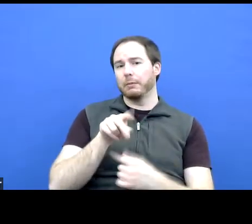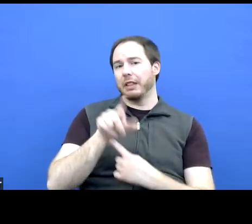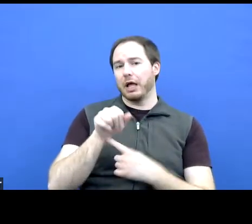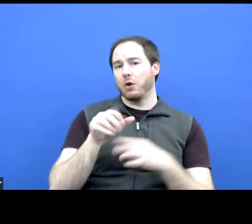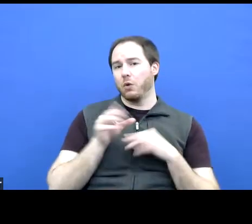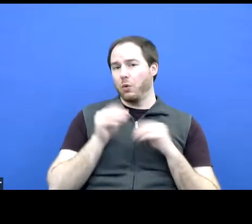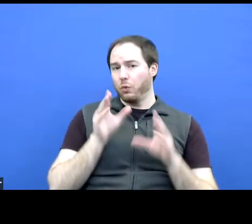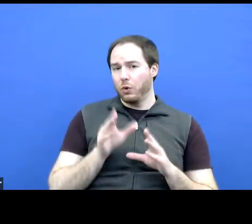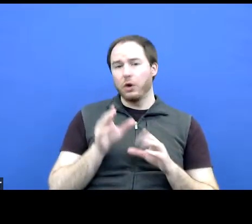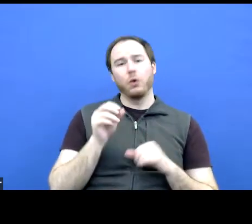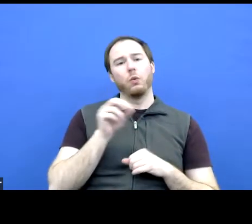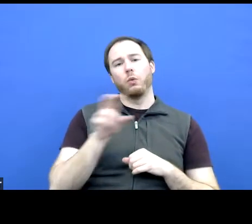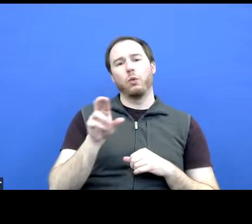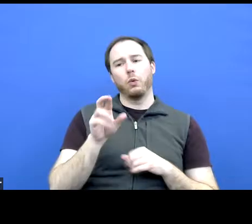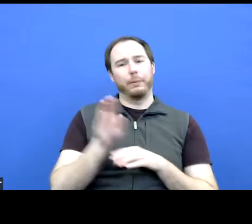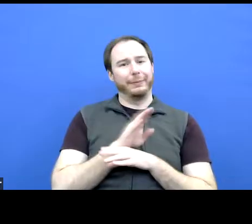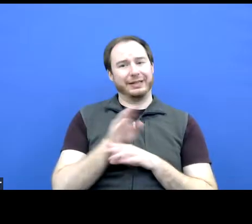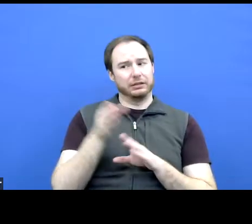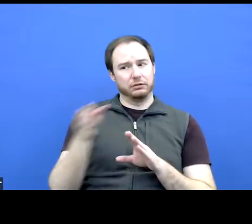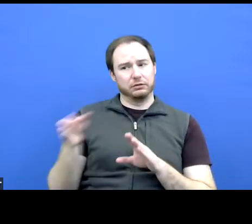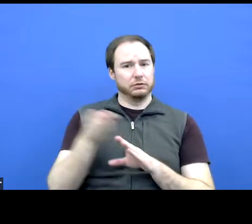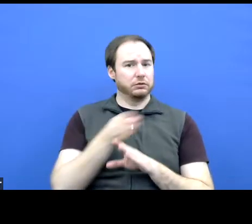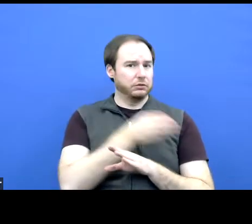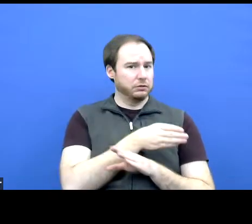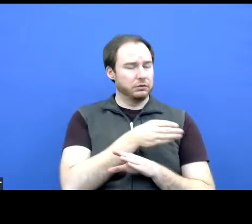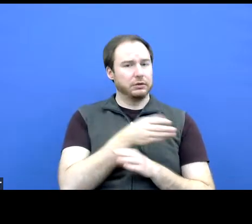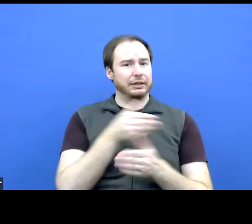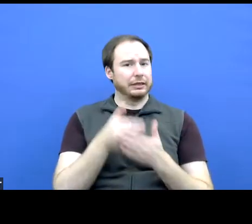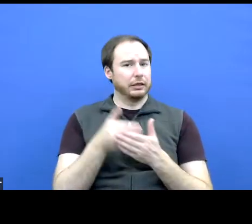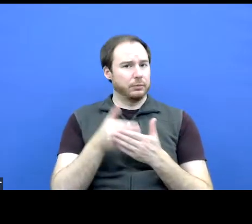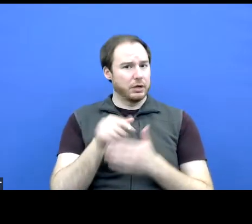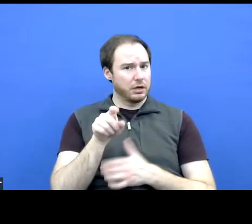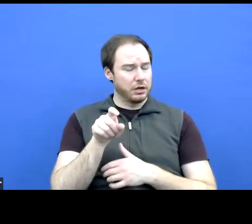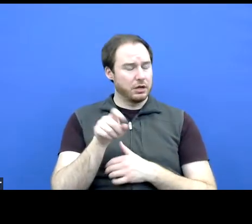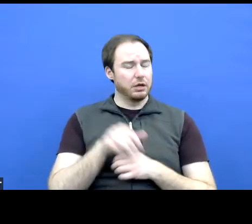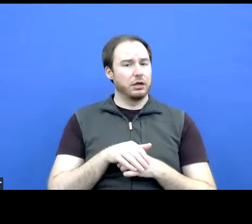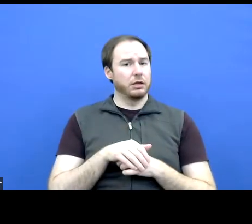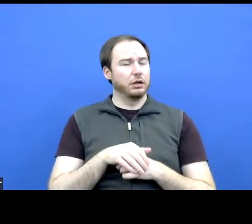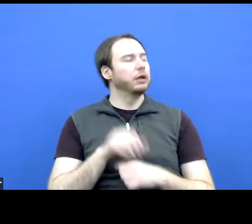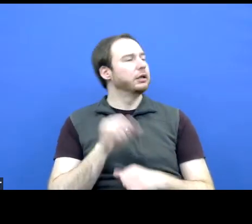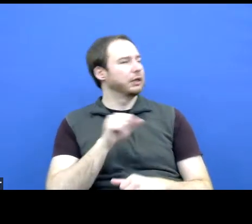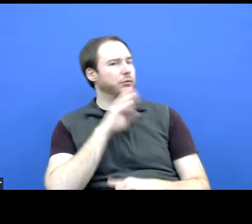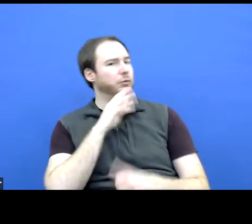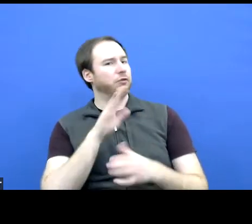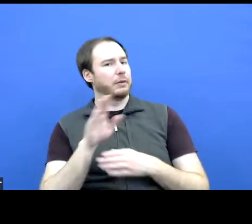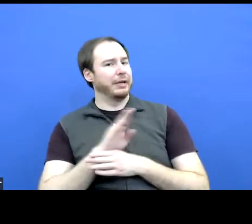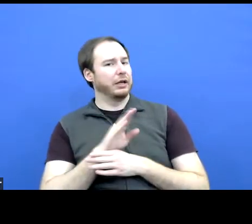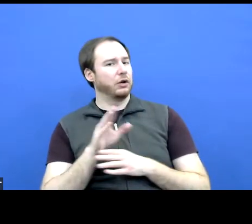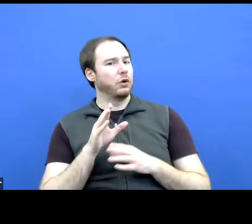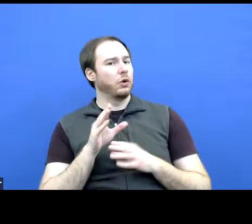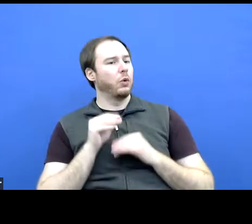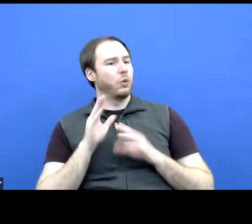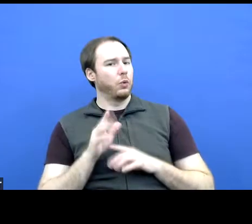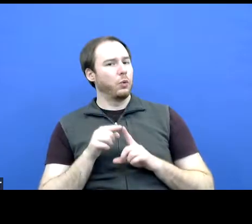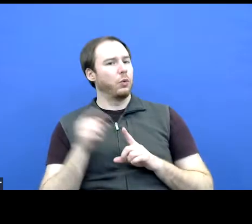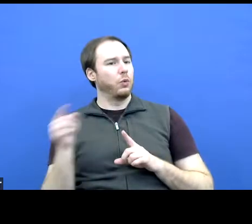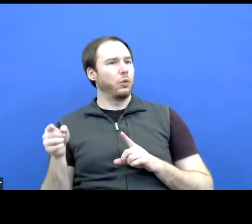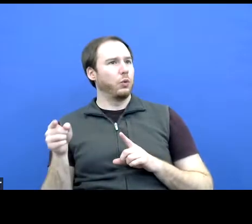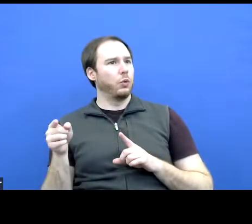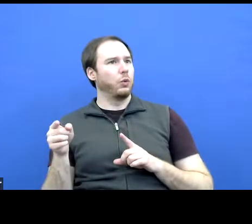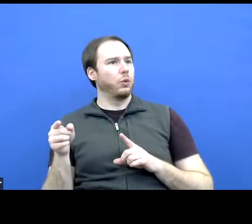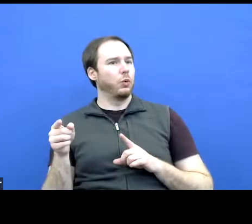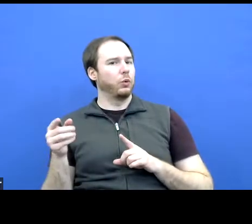owner or any of the businesses that surround that area about your plan? Yes, the And business owner actually gave me